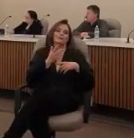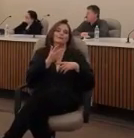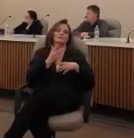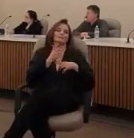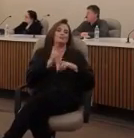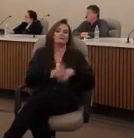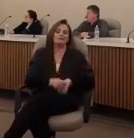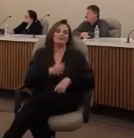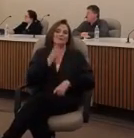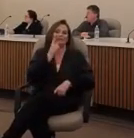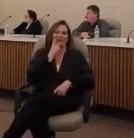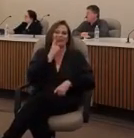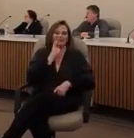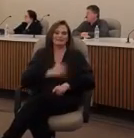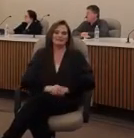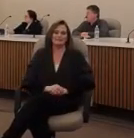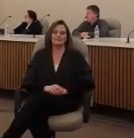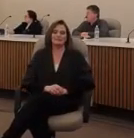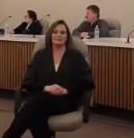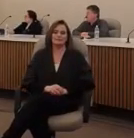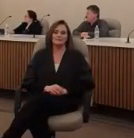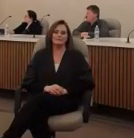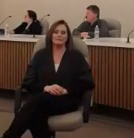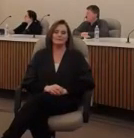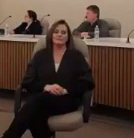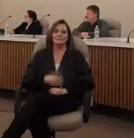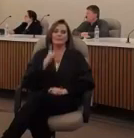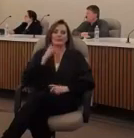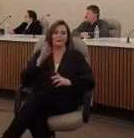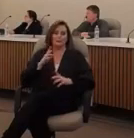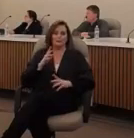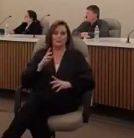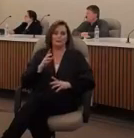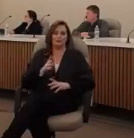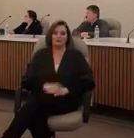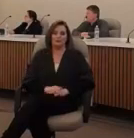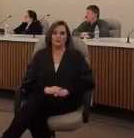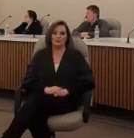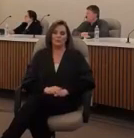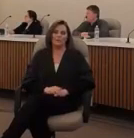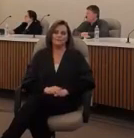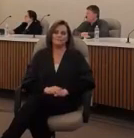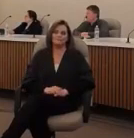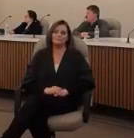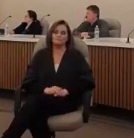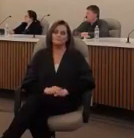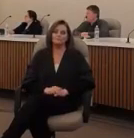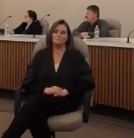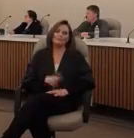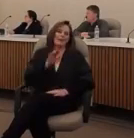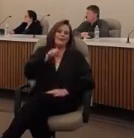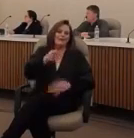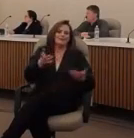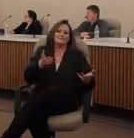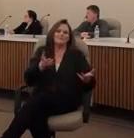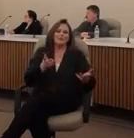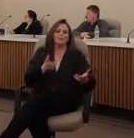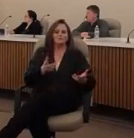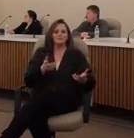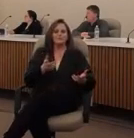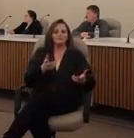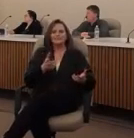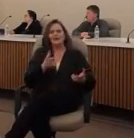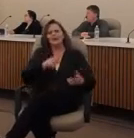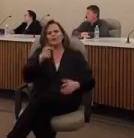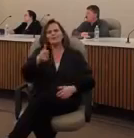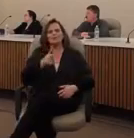here. Could you lift it up? Sure. All right, I can't. Yeah, so. And he may make some other